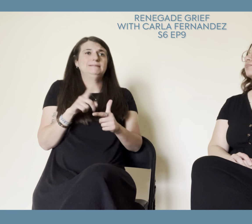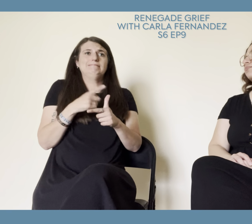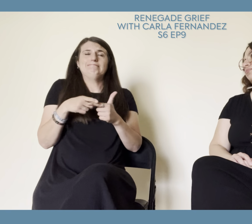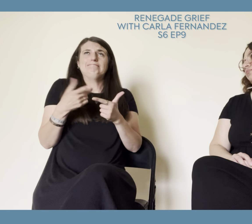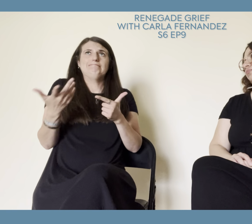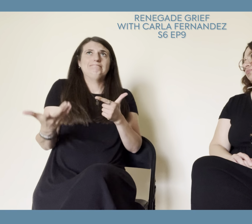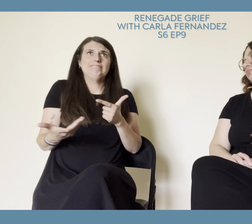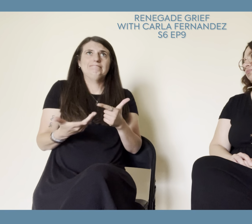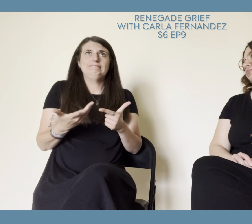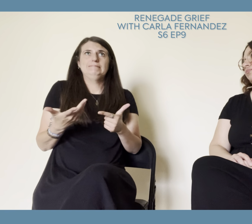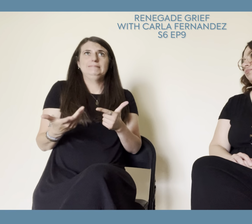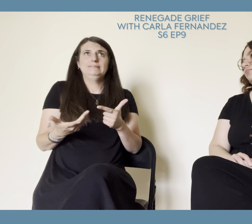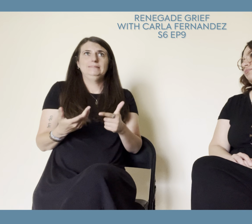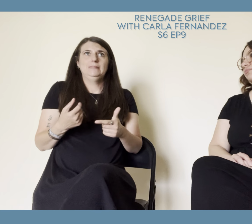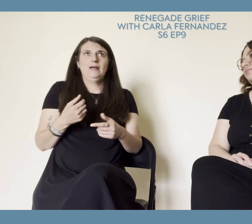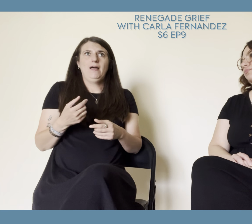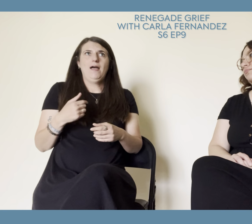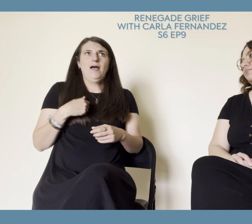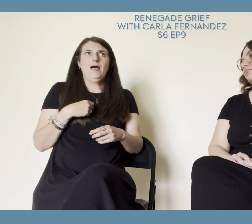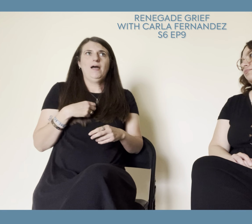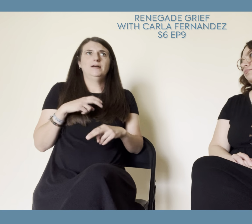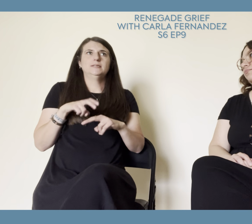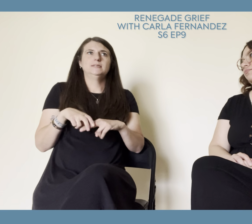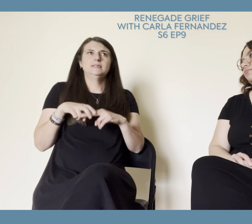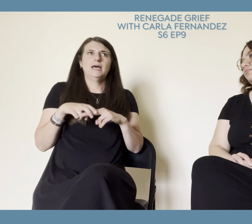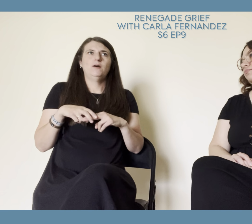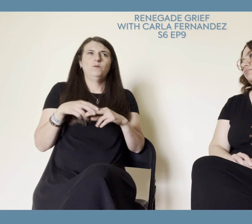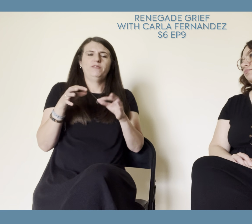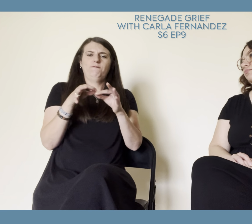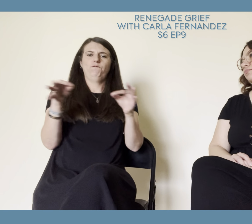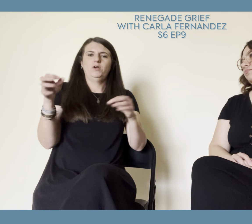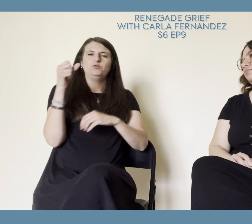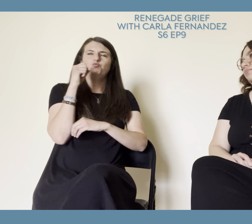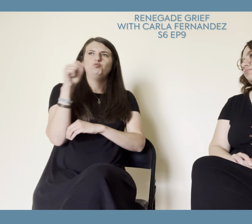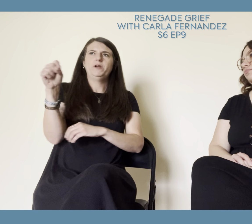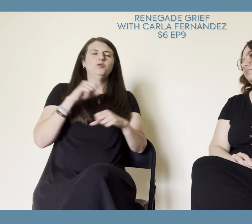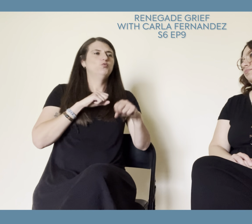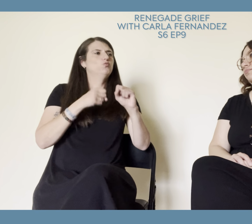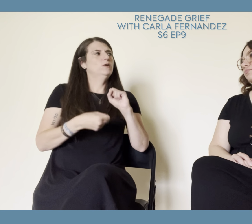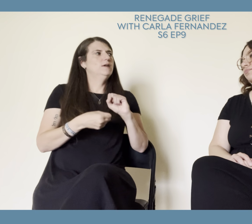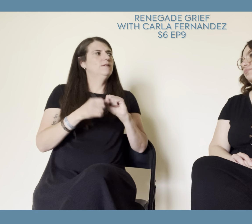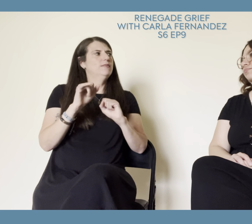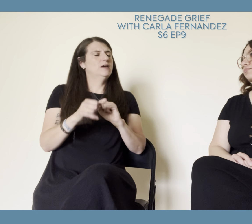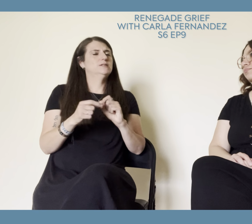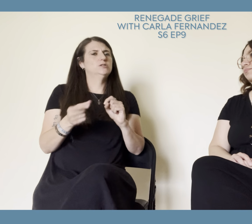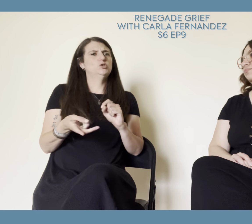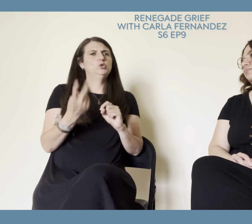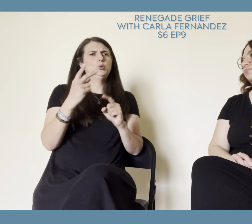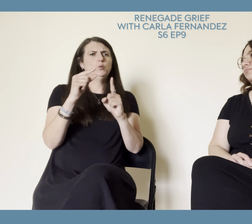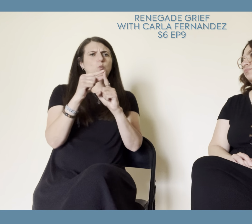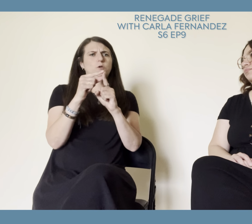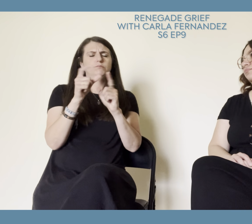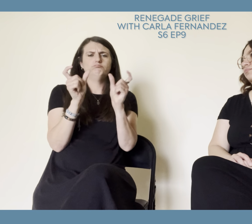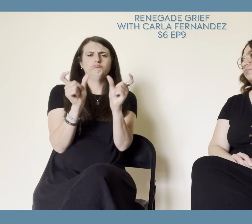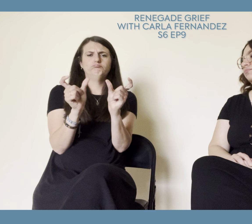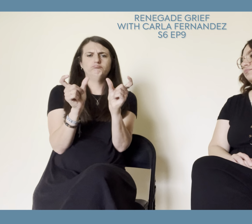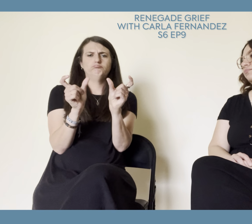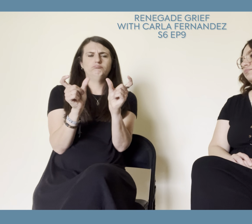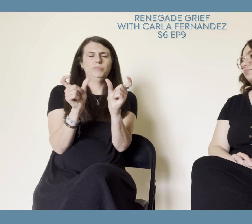I sat with the phrase Renegade Grief, the more I realized it sort of was like two words that have never, as far as I know,